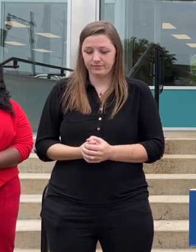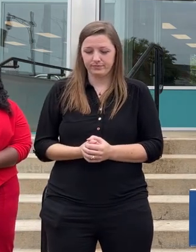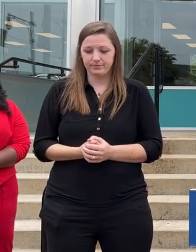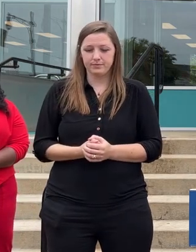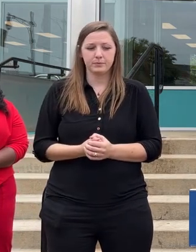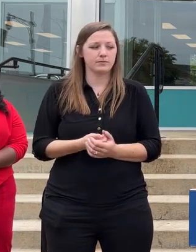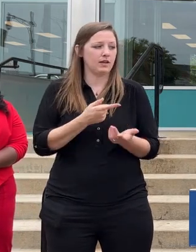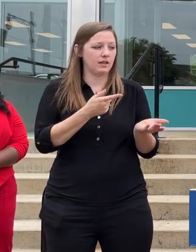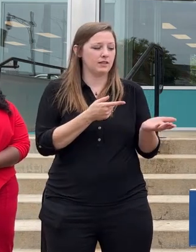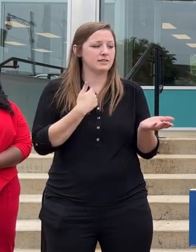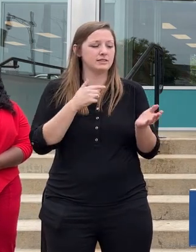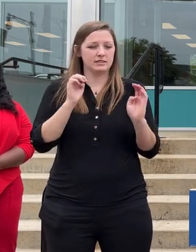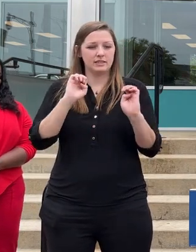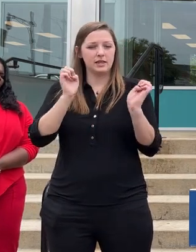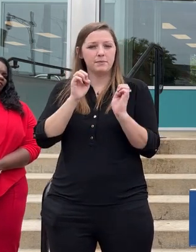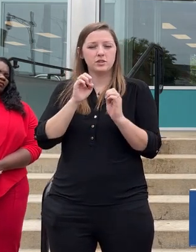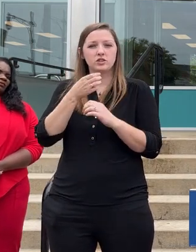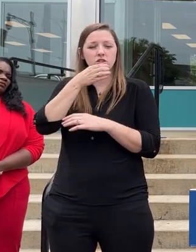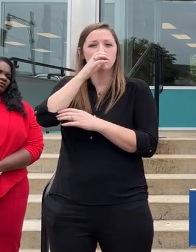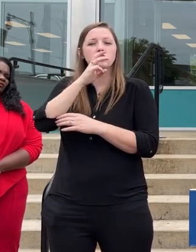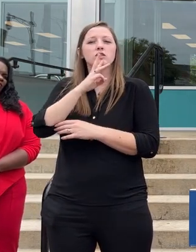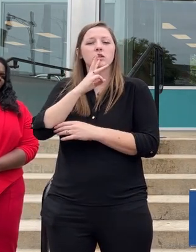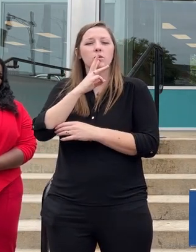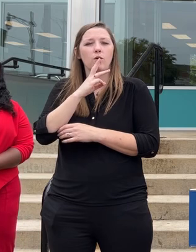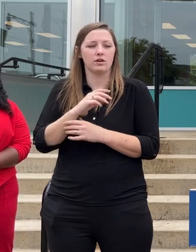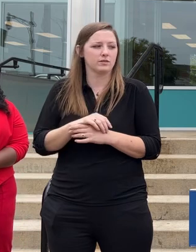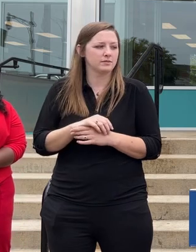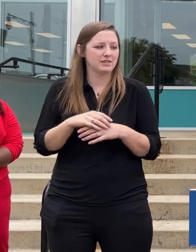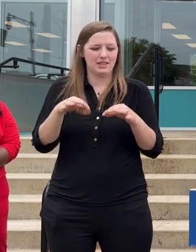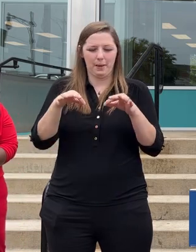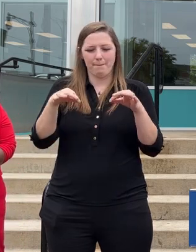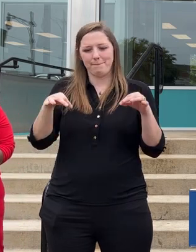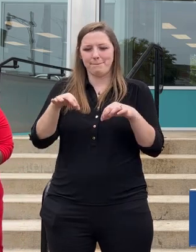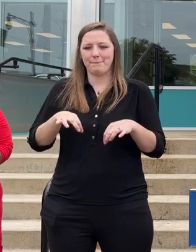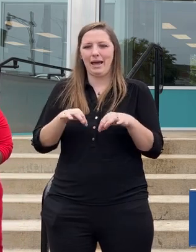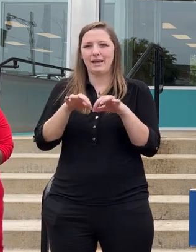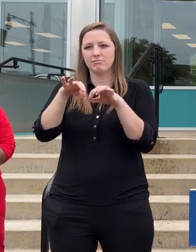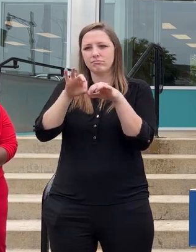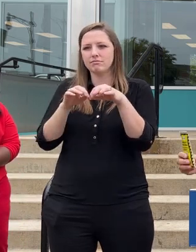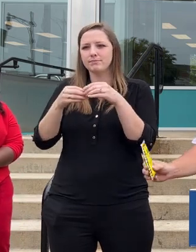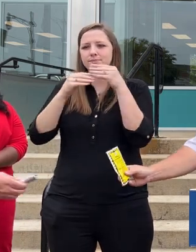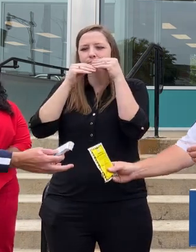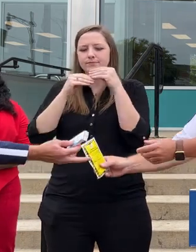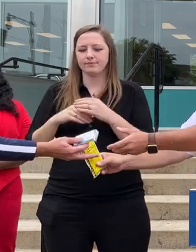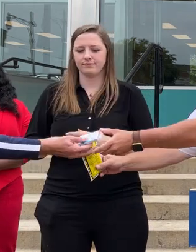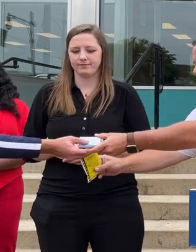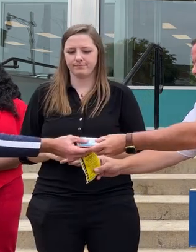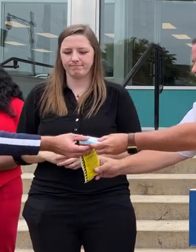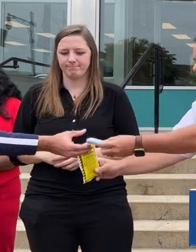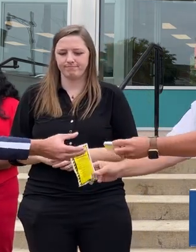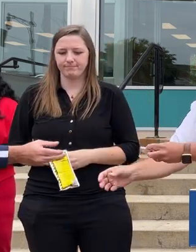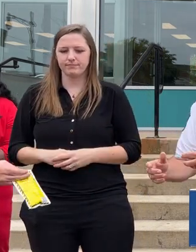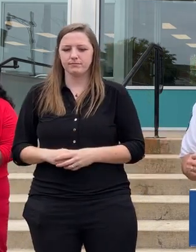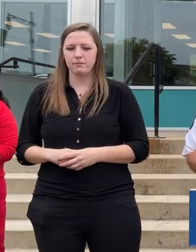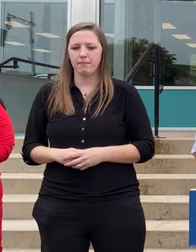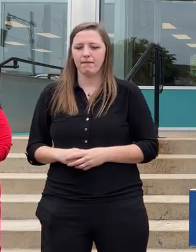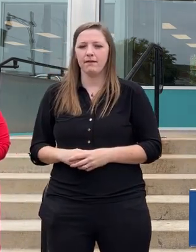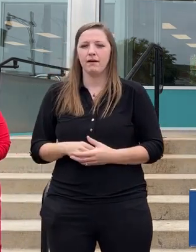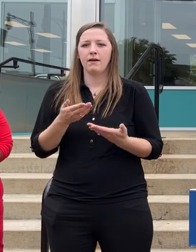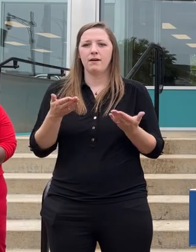container, it is a drinking water packet, that can tear open and be utilized.